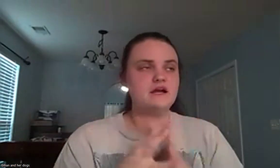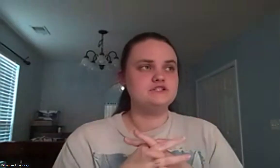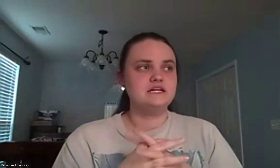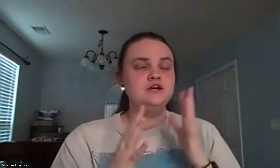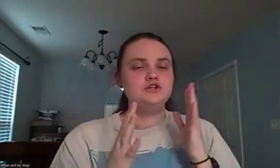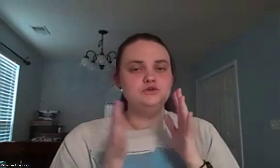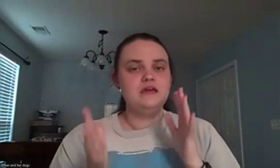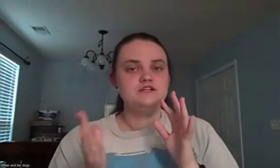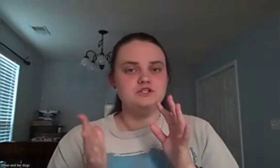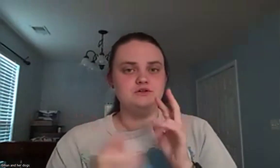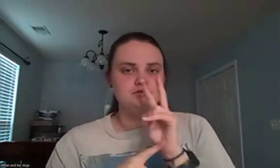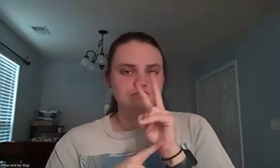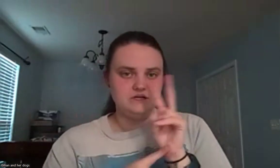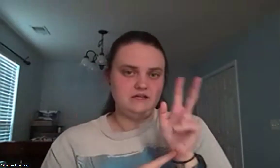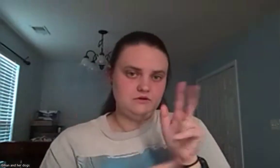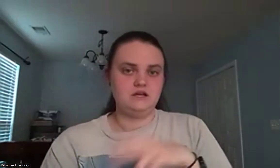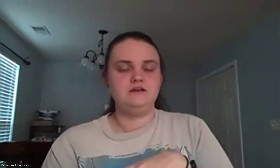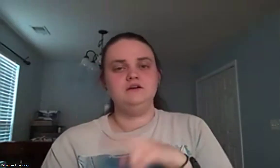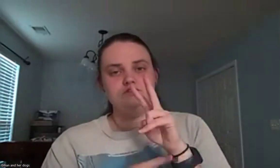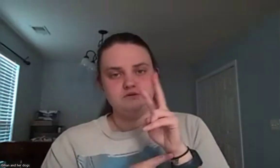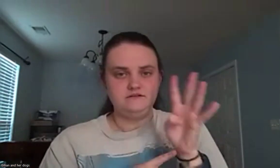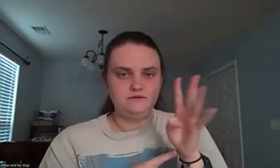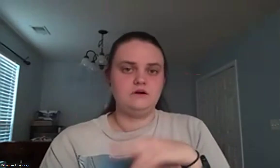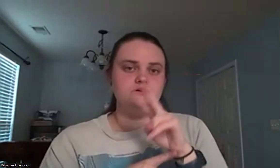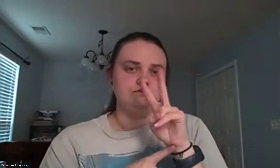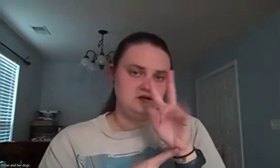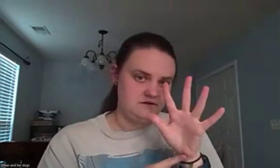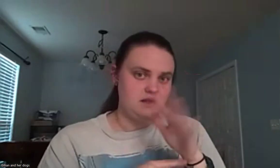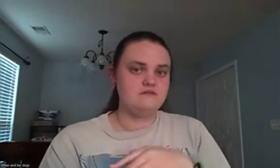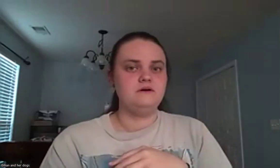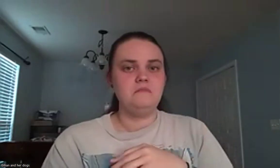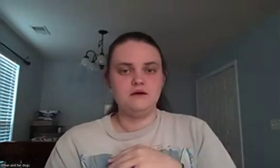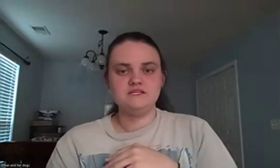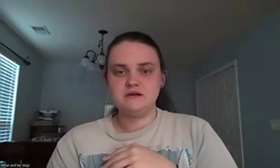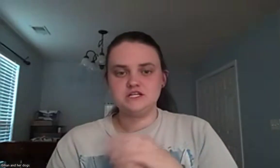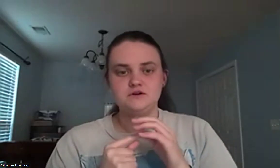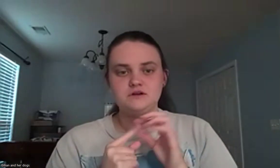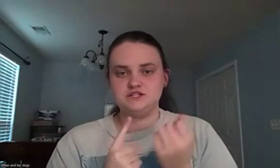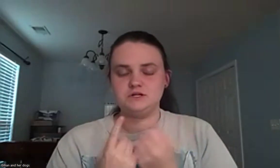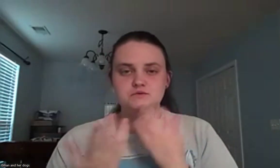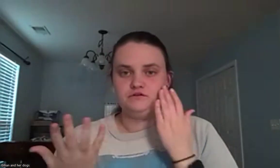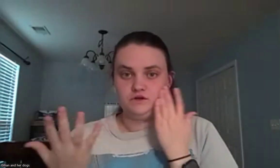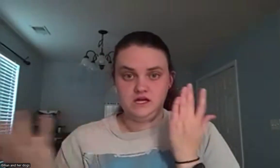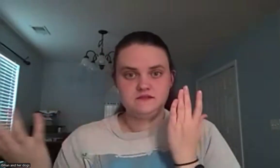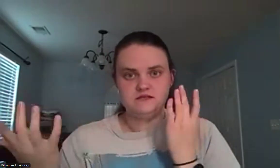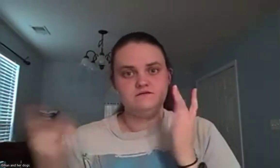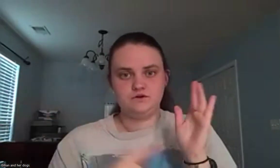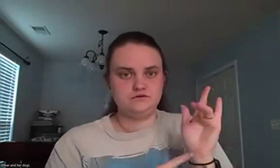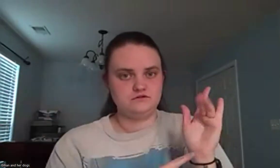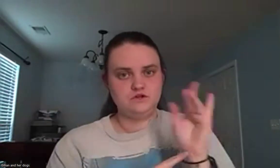Understand. You can do 23, 24, 25. Especially if you're in a situation where you forget the sign for those